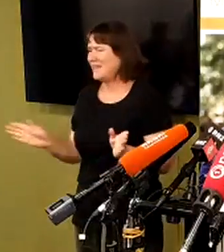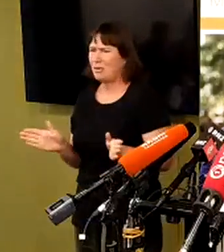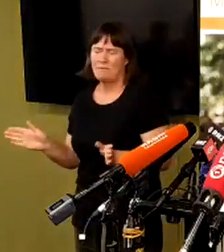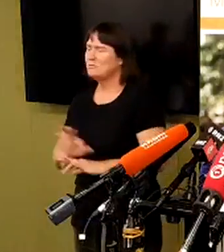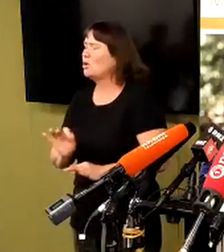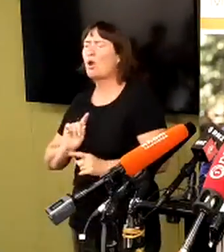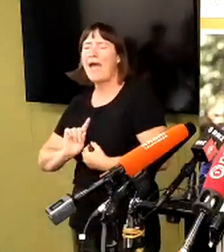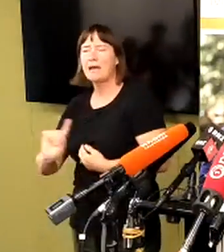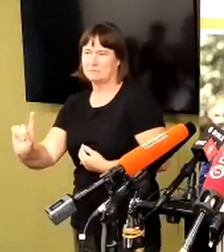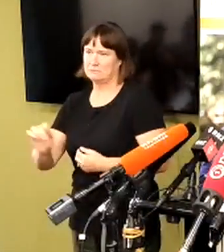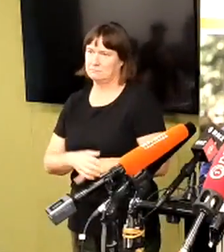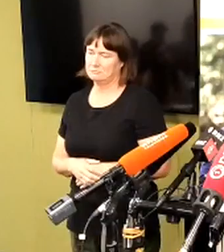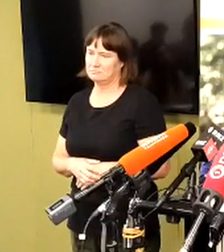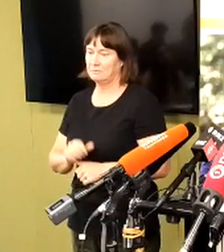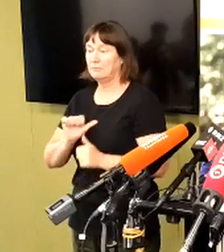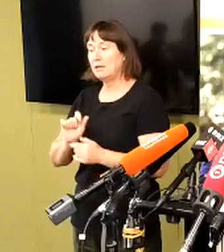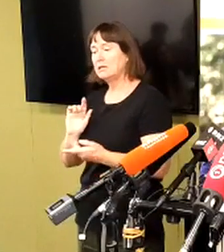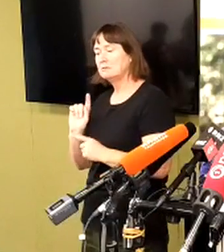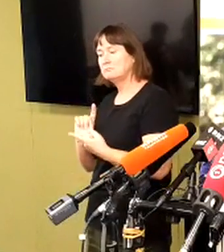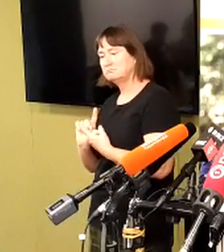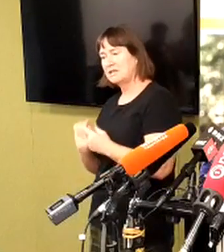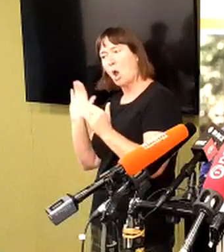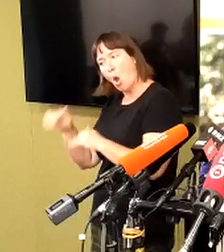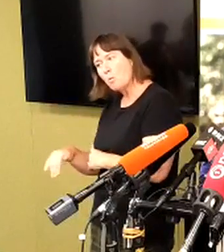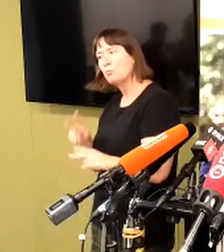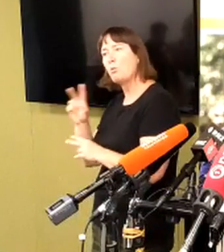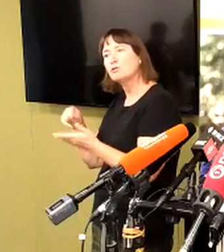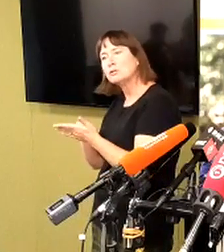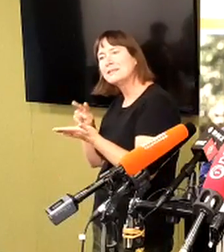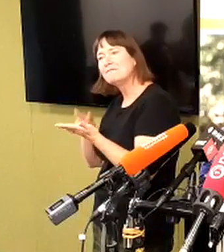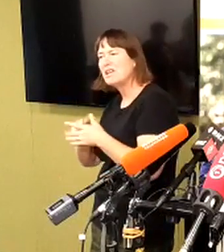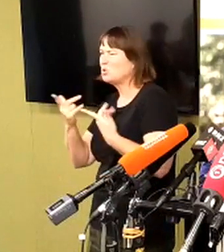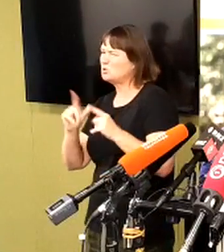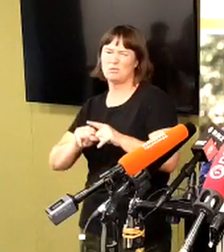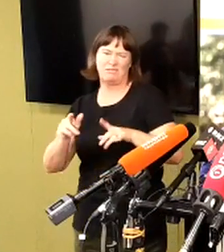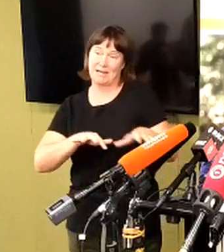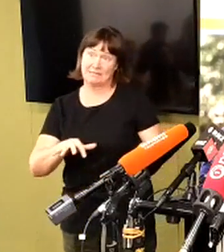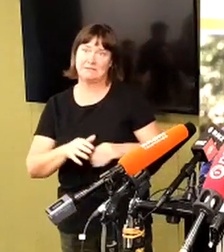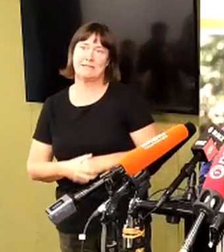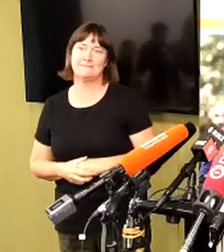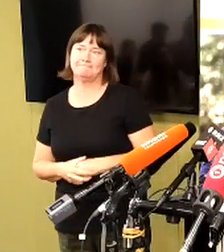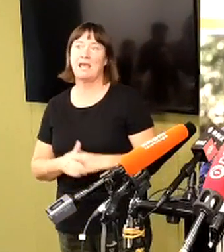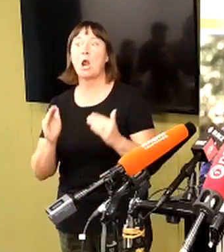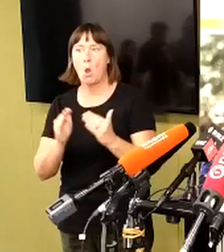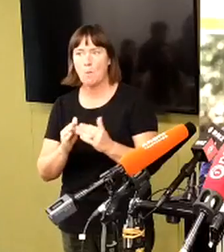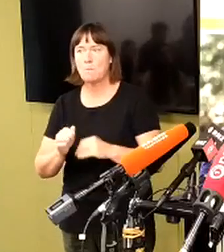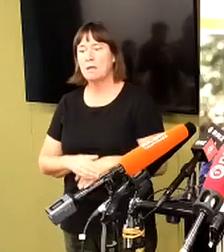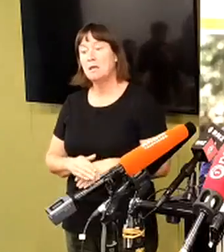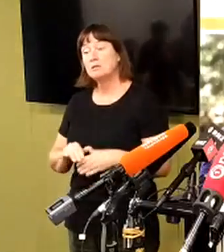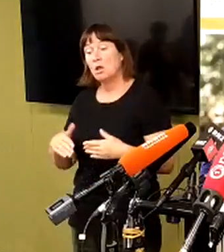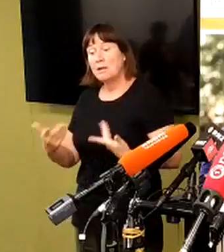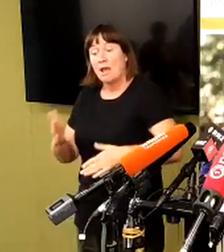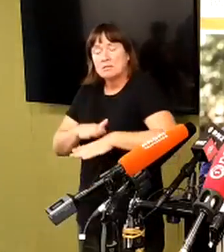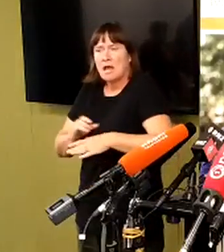and watch them on TV or enjoy doing something else. Now is the time for us to be even more vigilant, and of course those